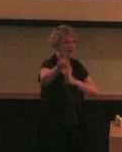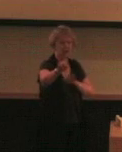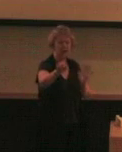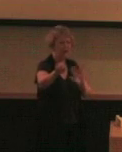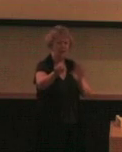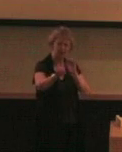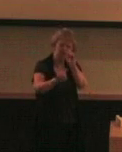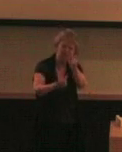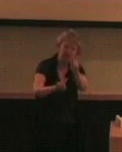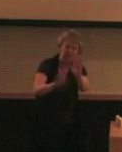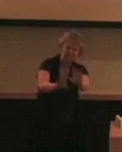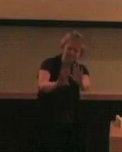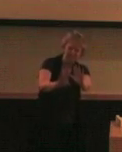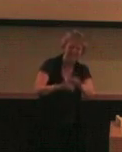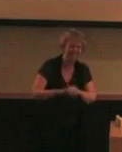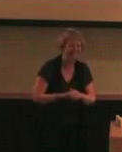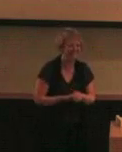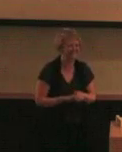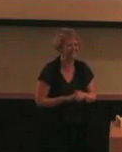okay, Ben.